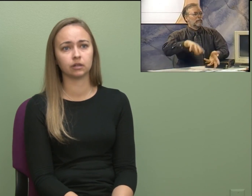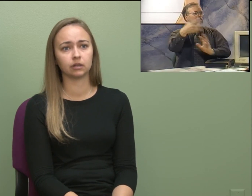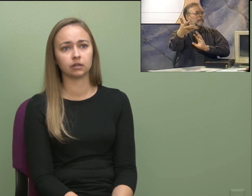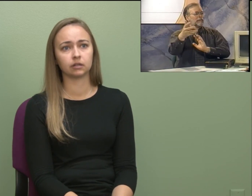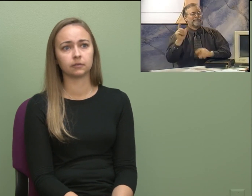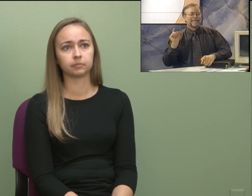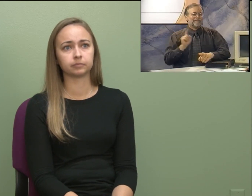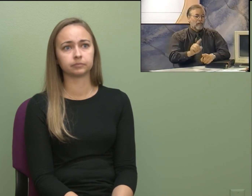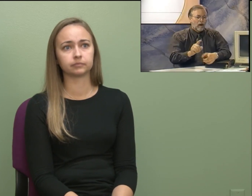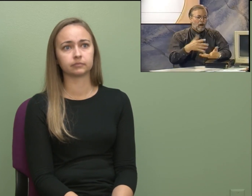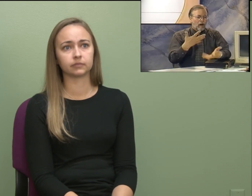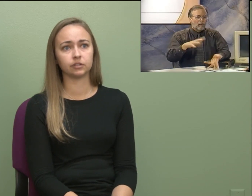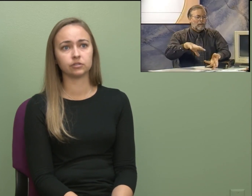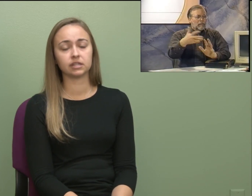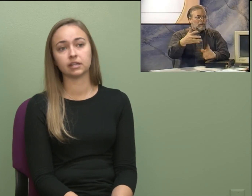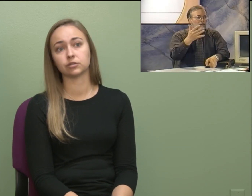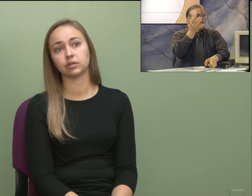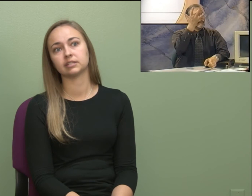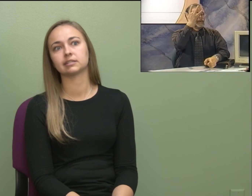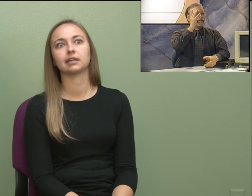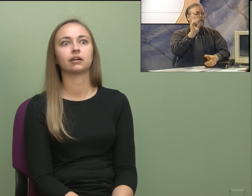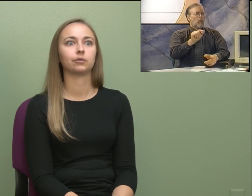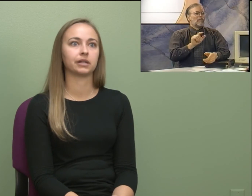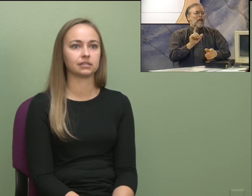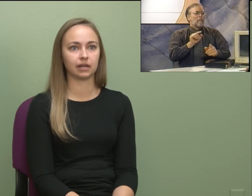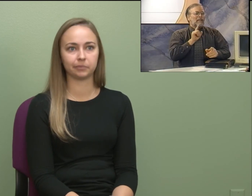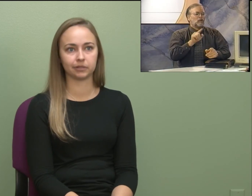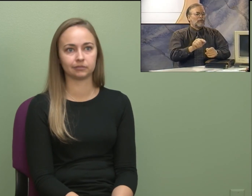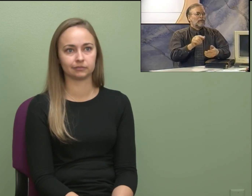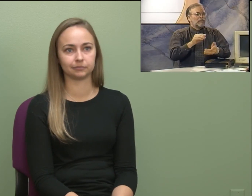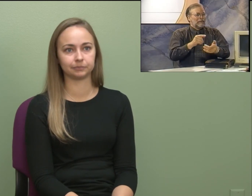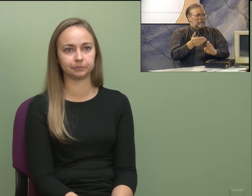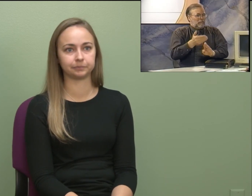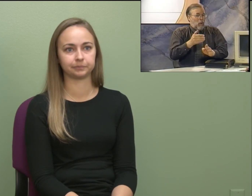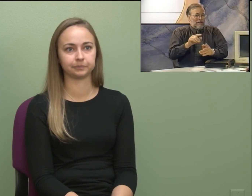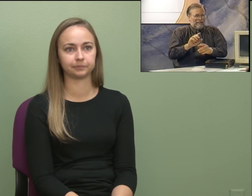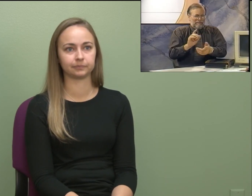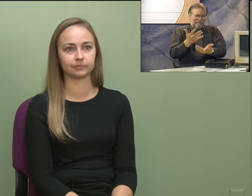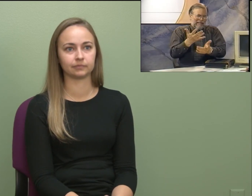to use it, and so it doesn't get all messed up.